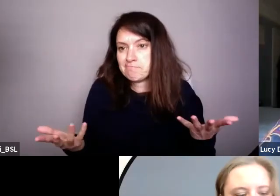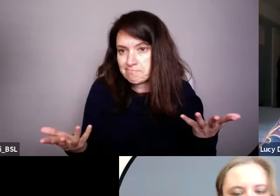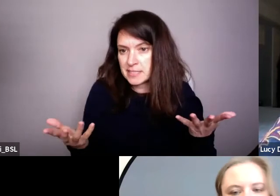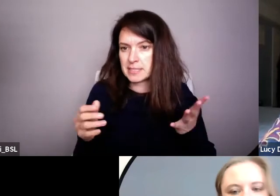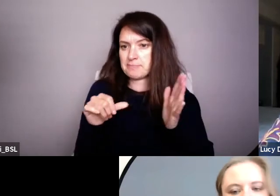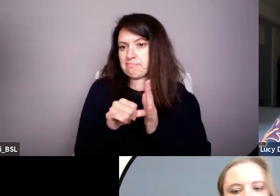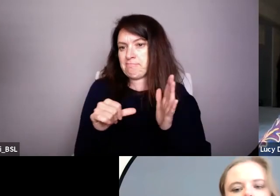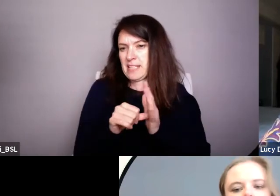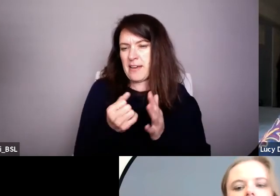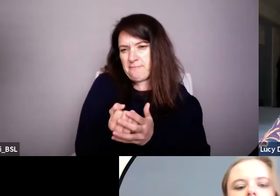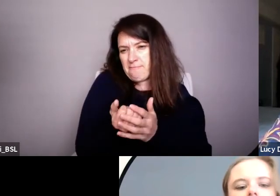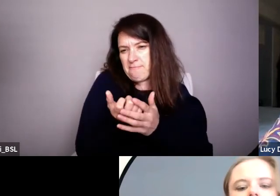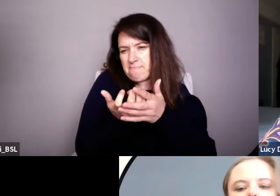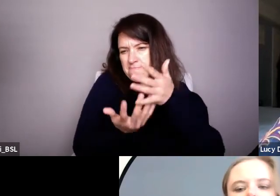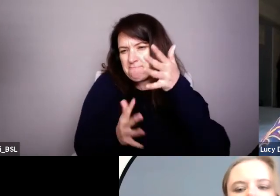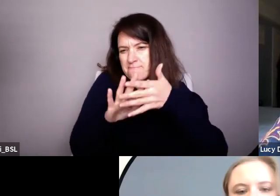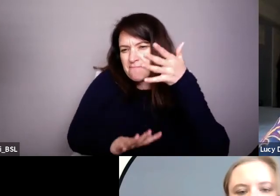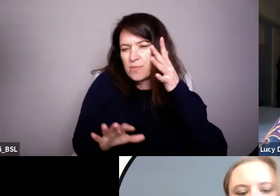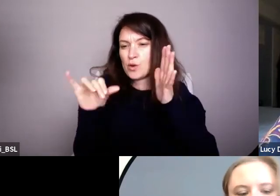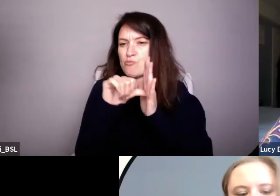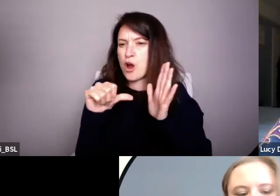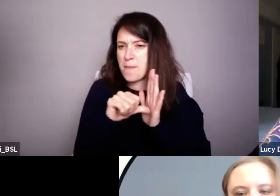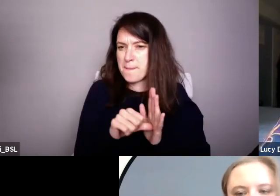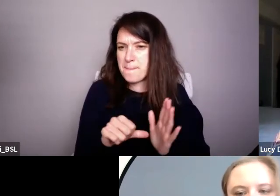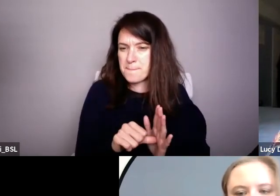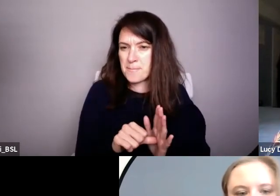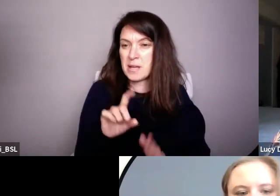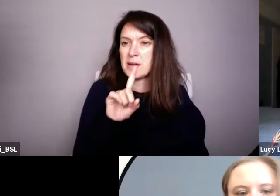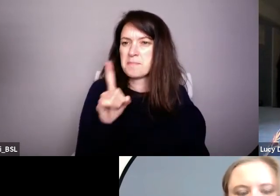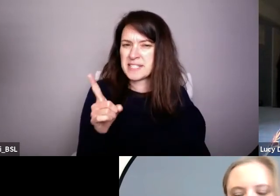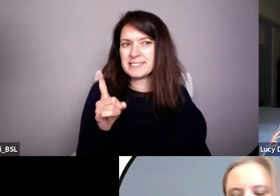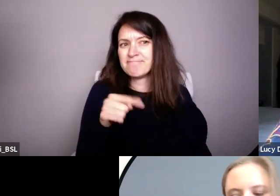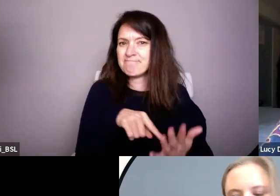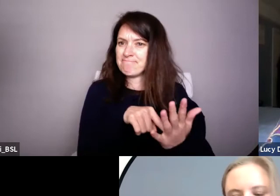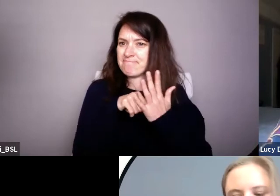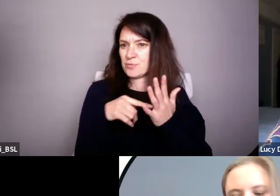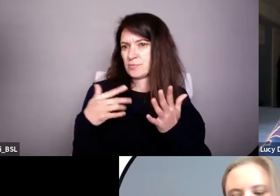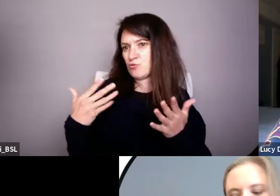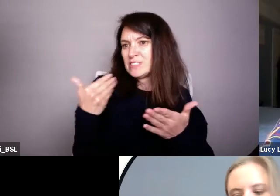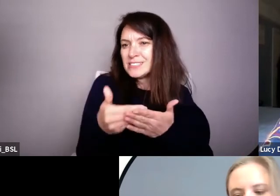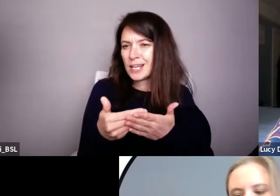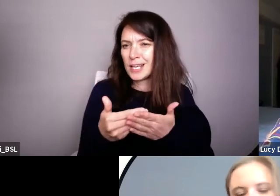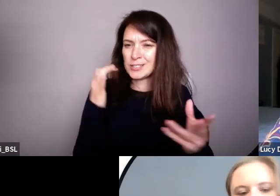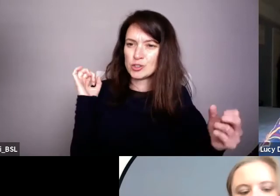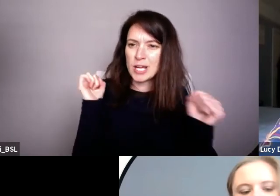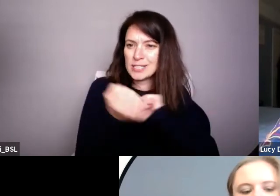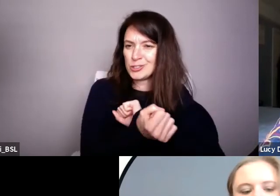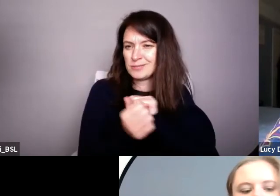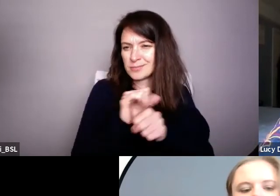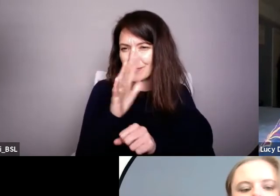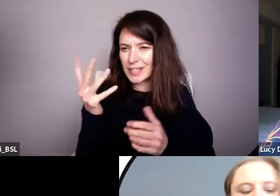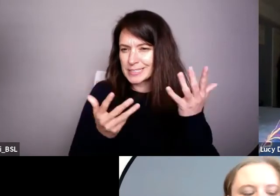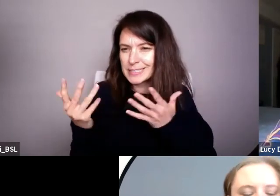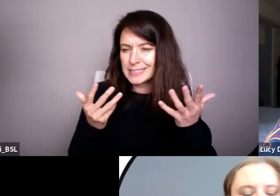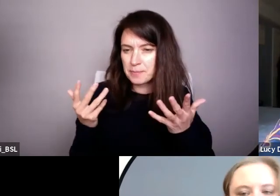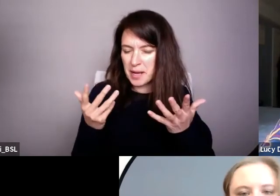there are so many problems that I think have probably been highlighted more because of the changes that we've had with the pandemic.